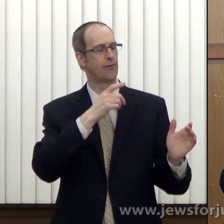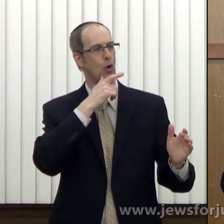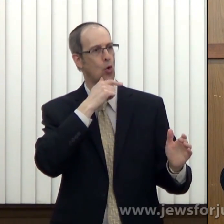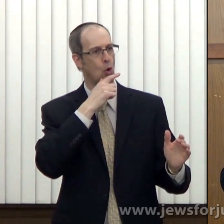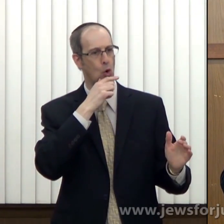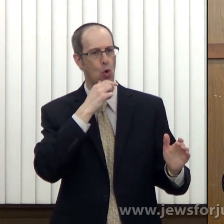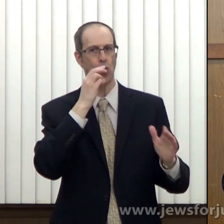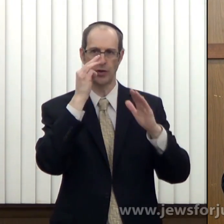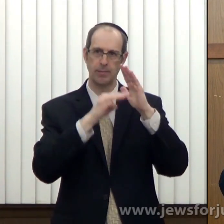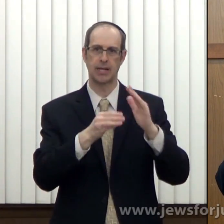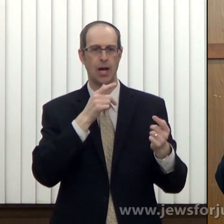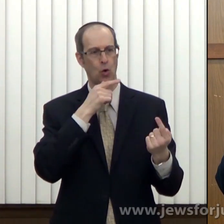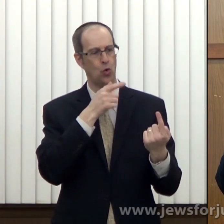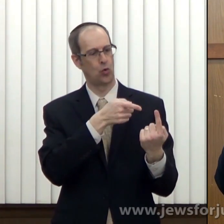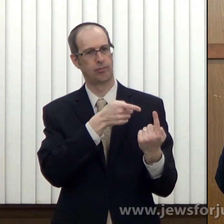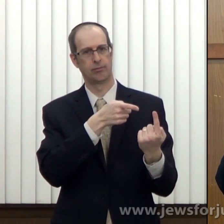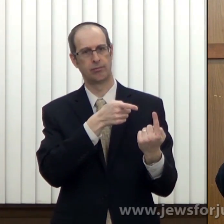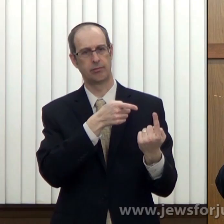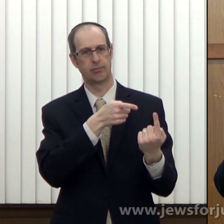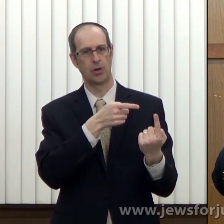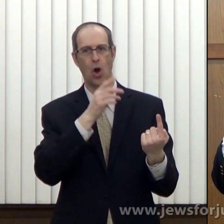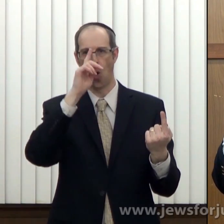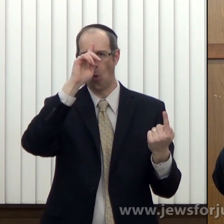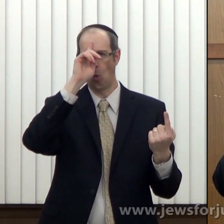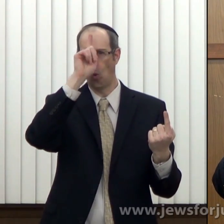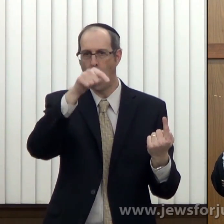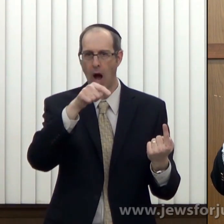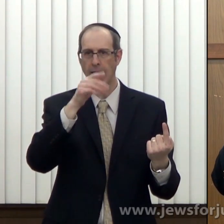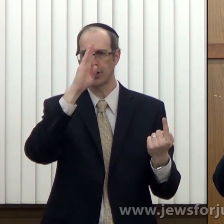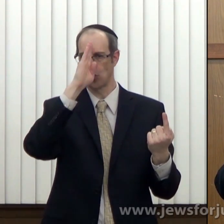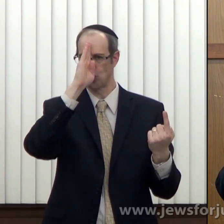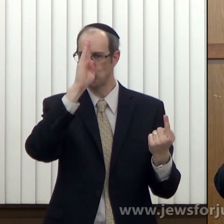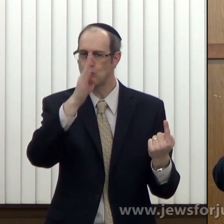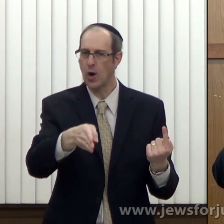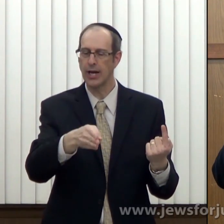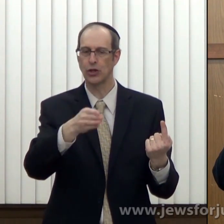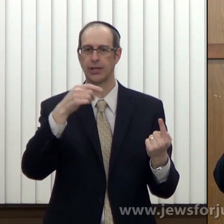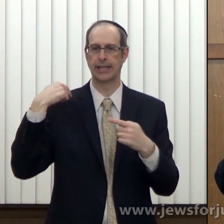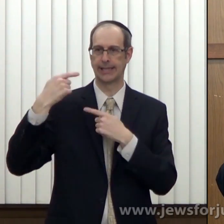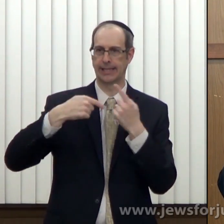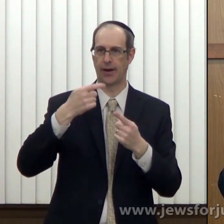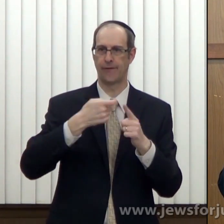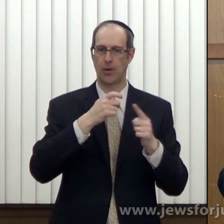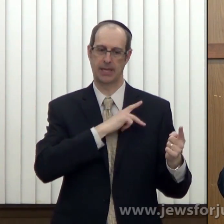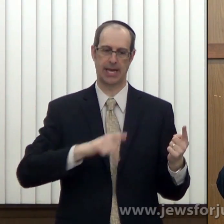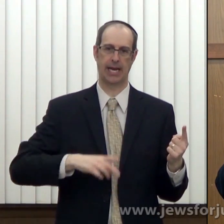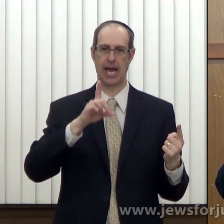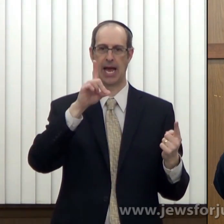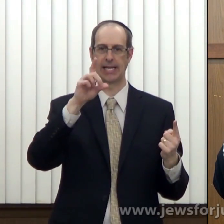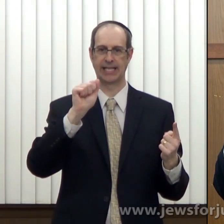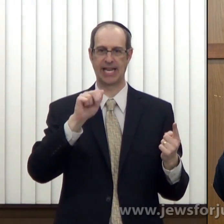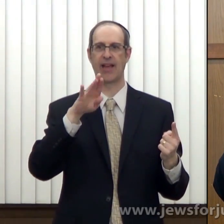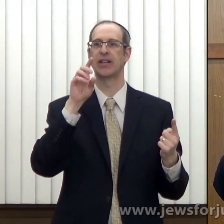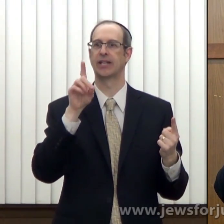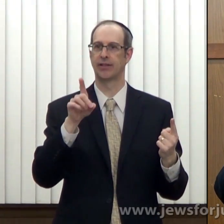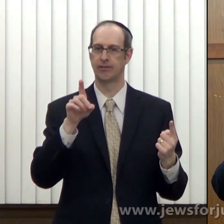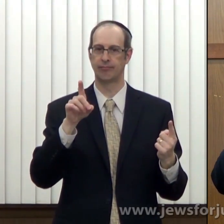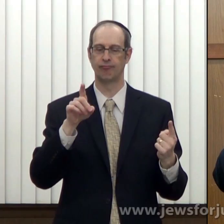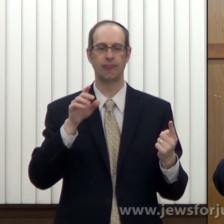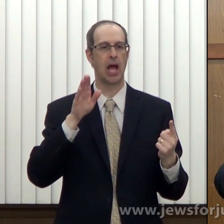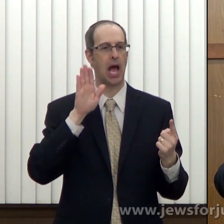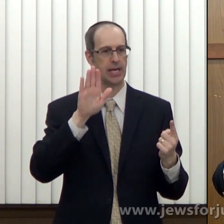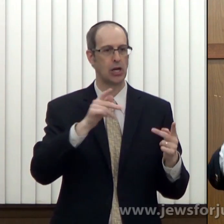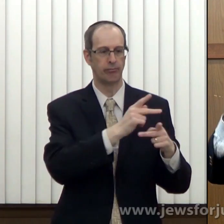the Messiah will be. He will be a wise and righteous descendant of King David, who's going to